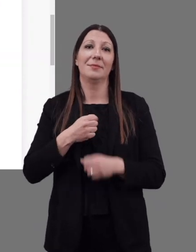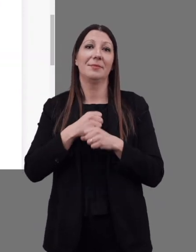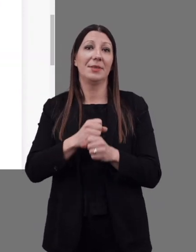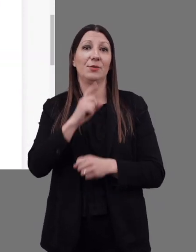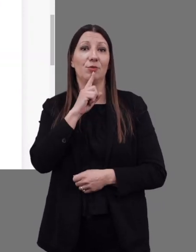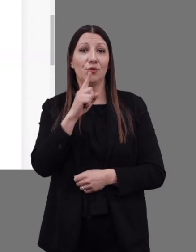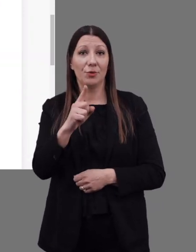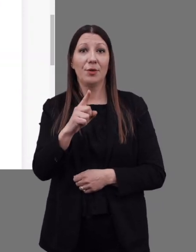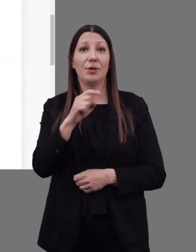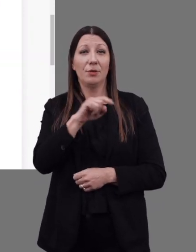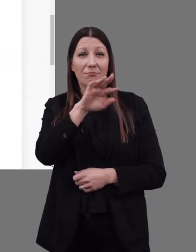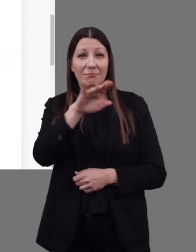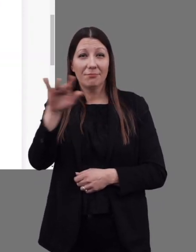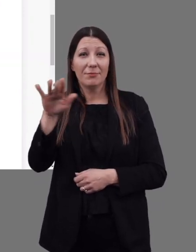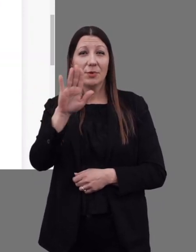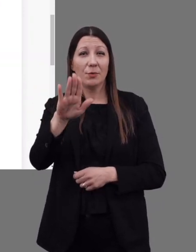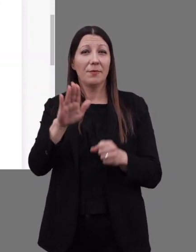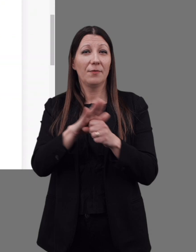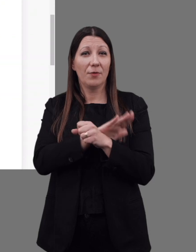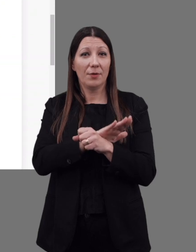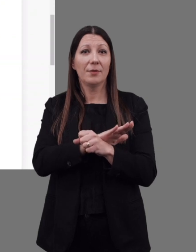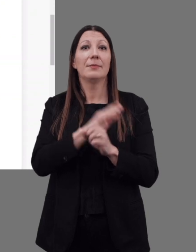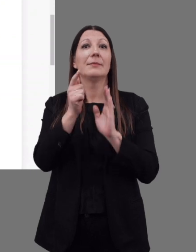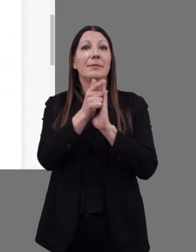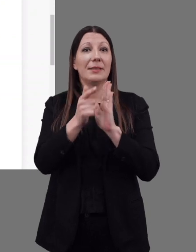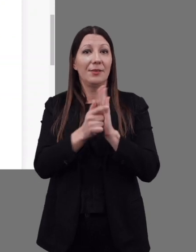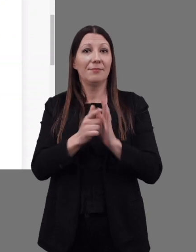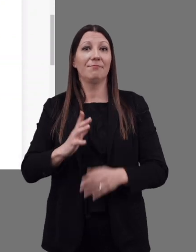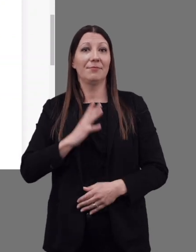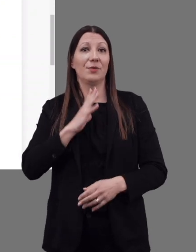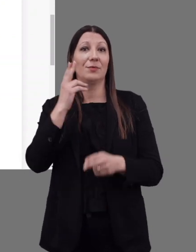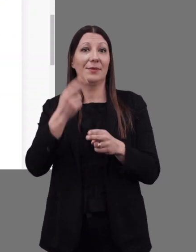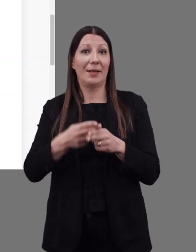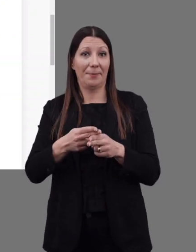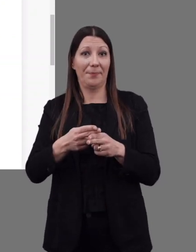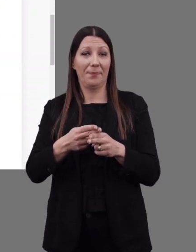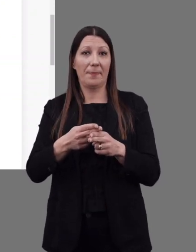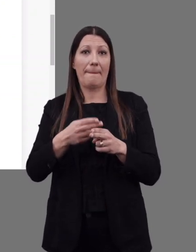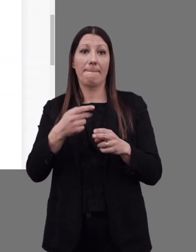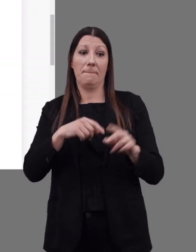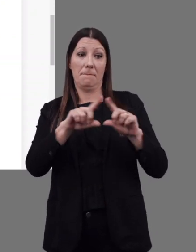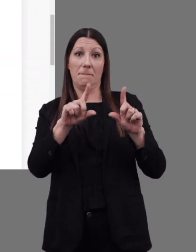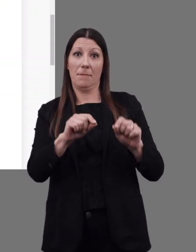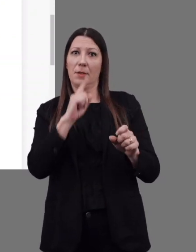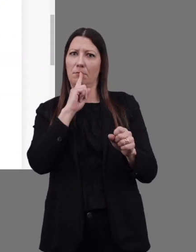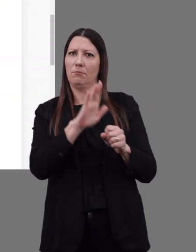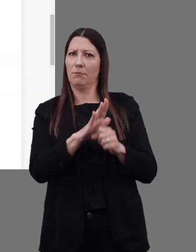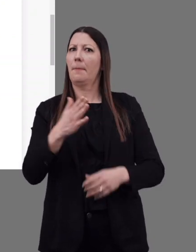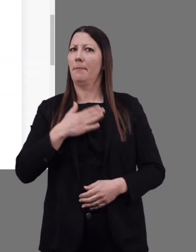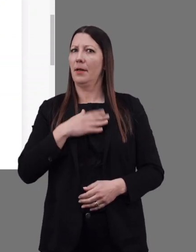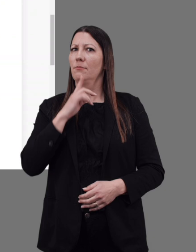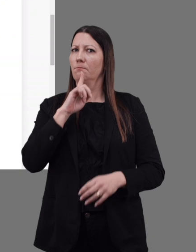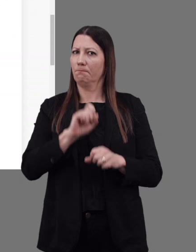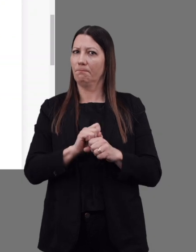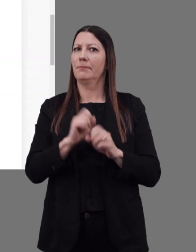full legal name, and you will click this button to confirm that it is your legal official name. So